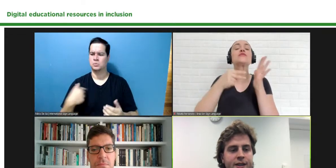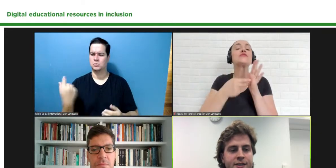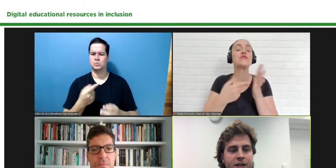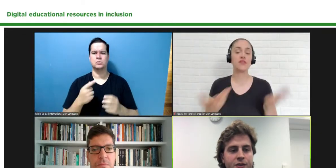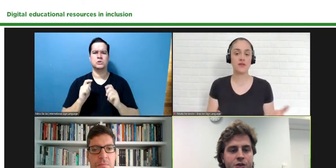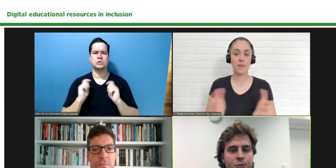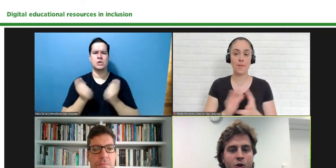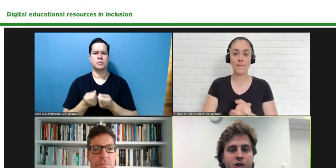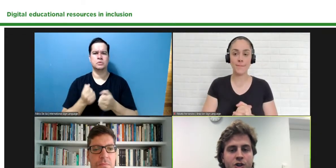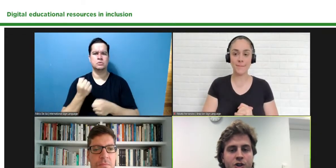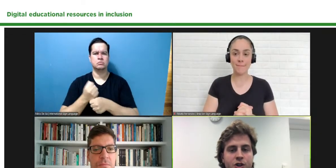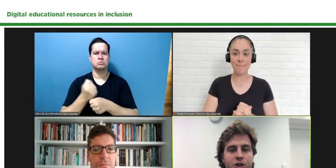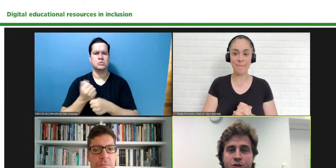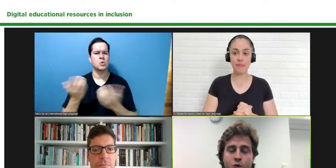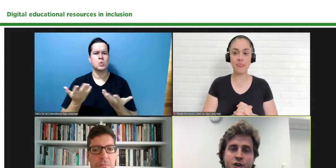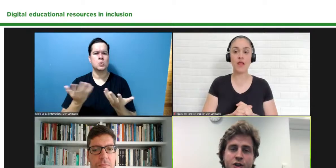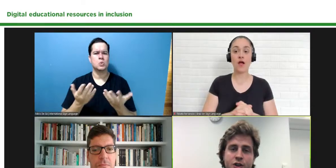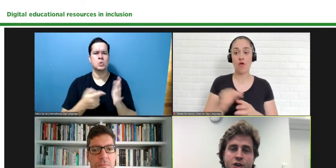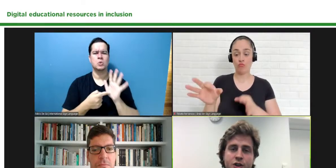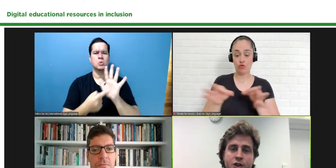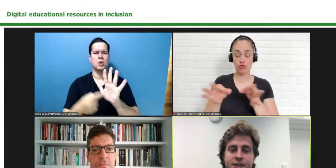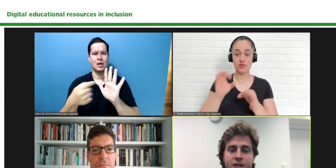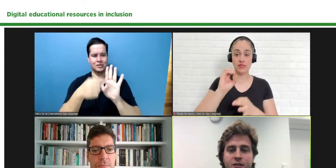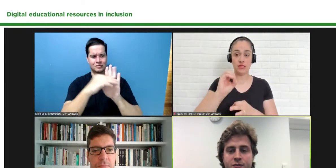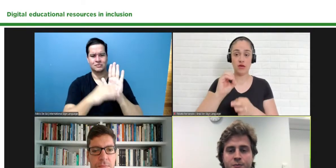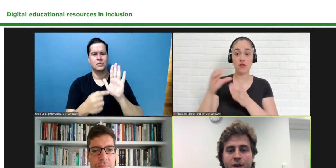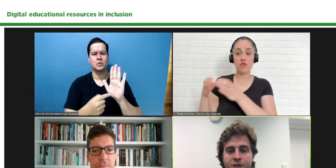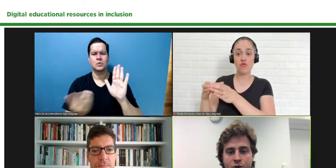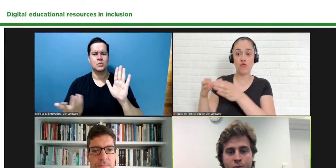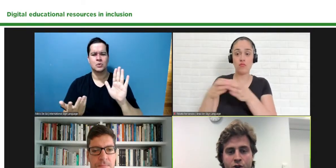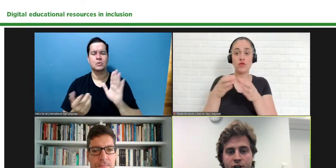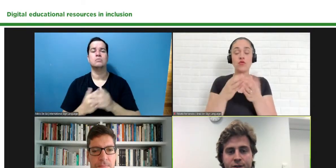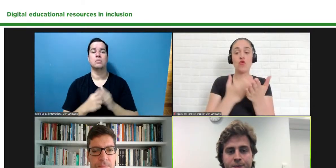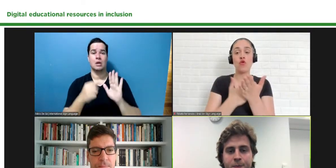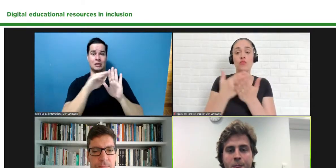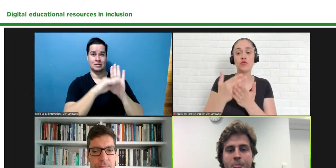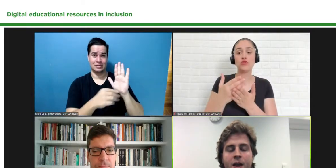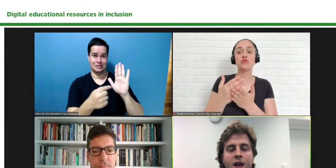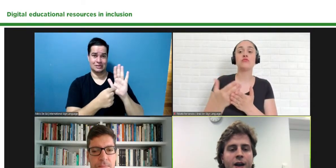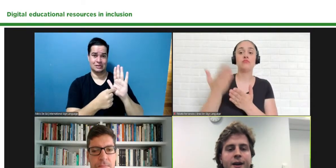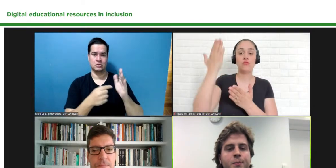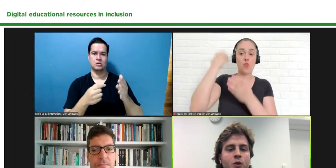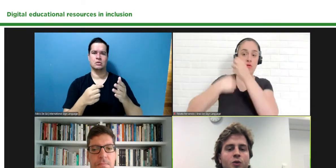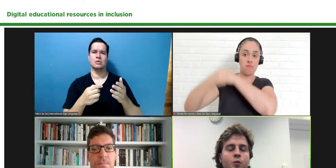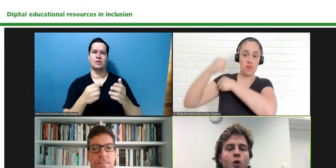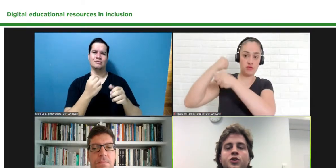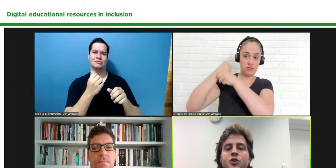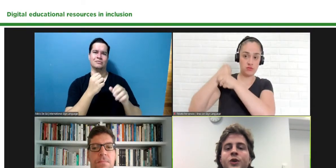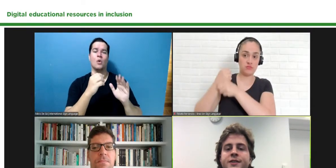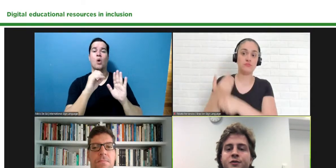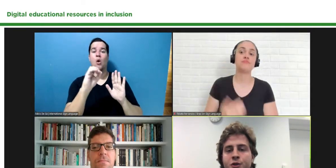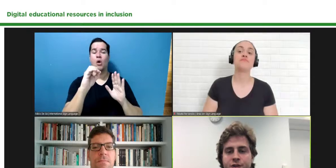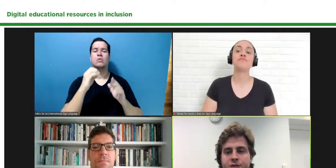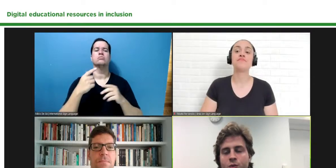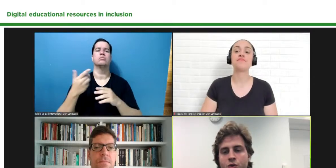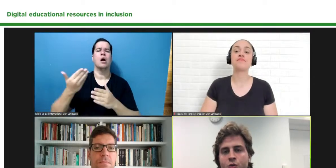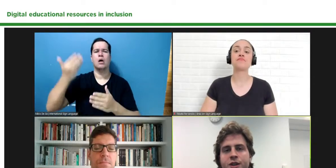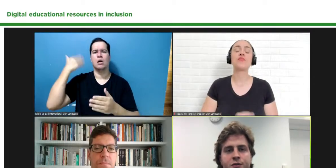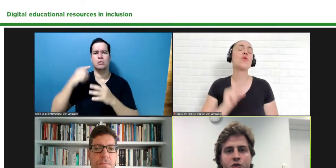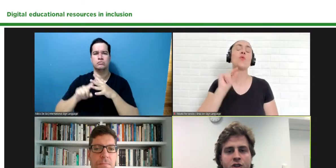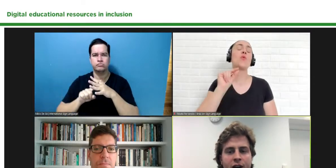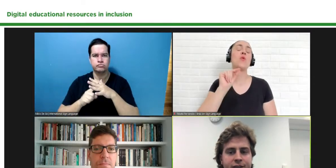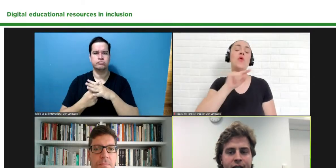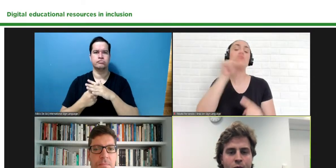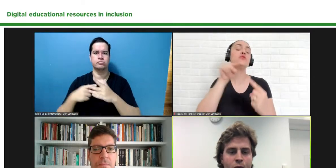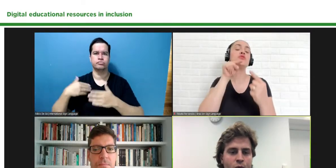So as I said, the Zero Project communities were started last year by the Zero Project. What was the reason for this? What was the